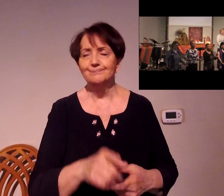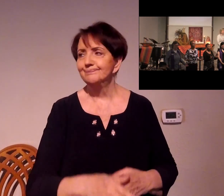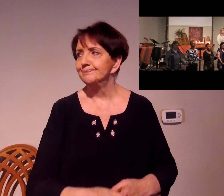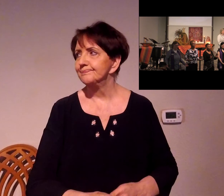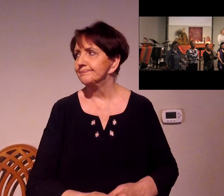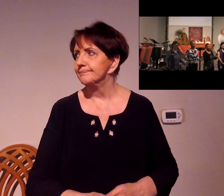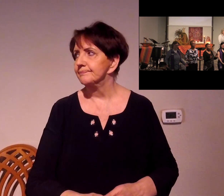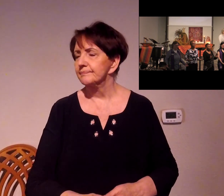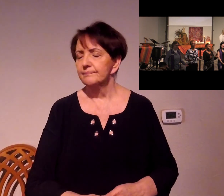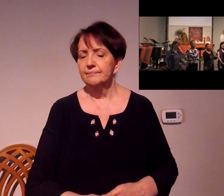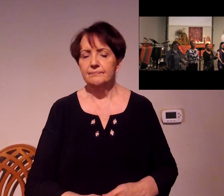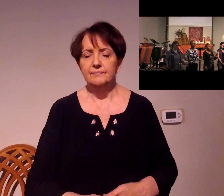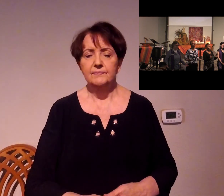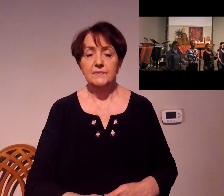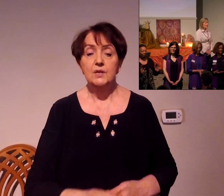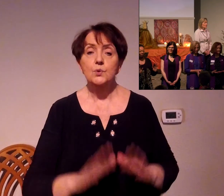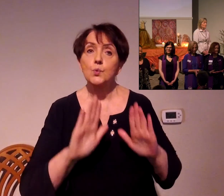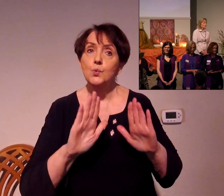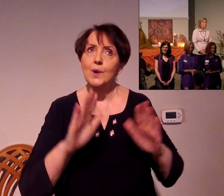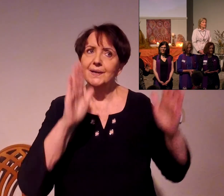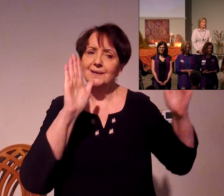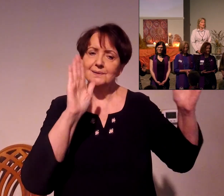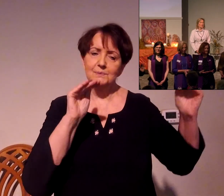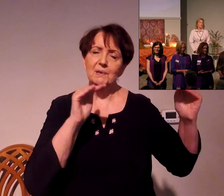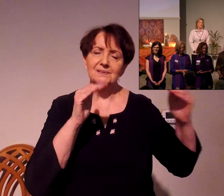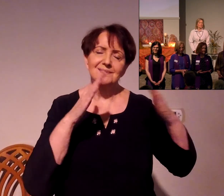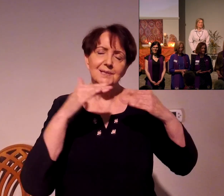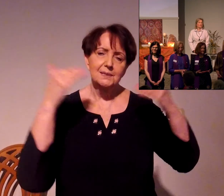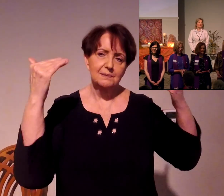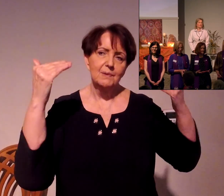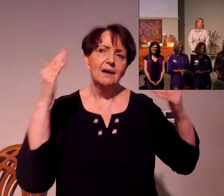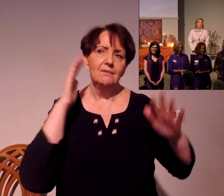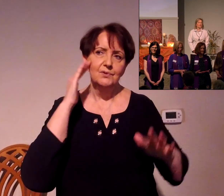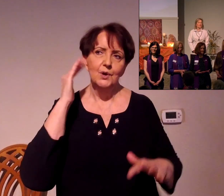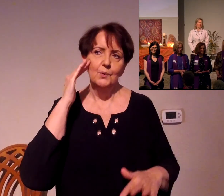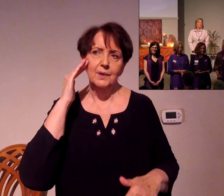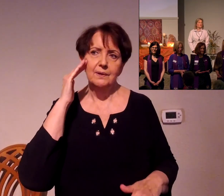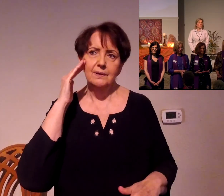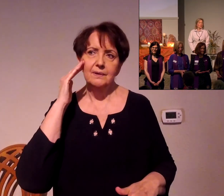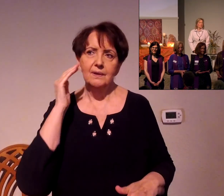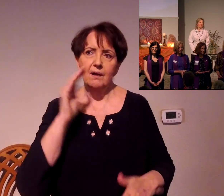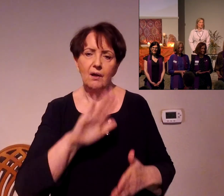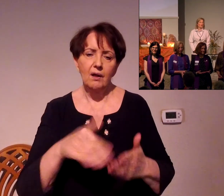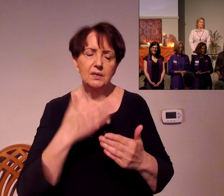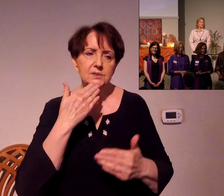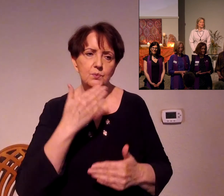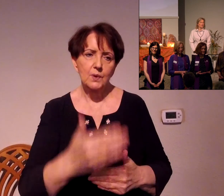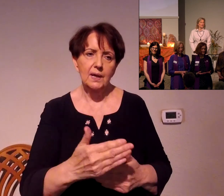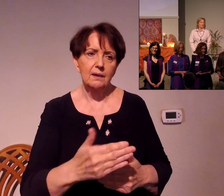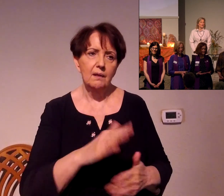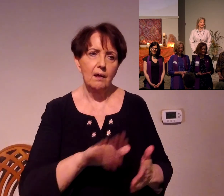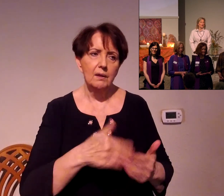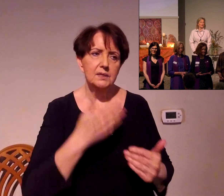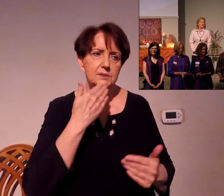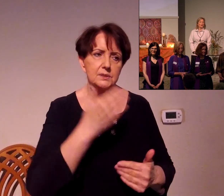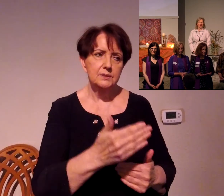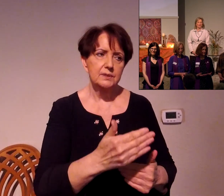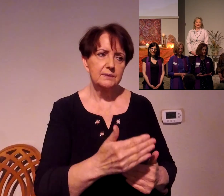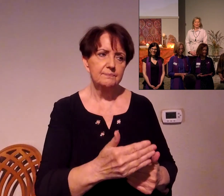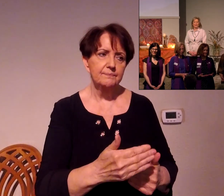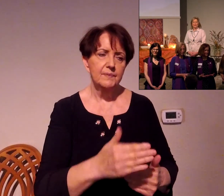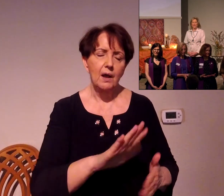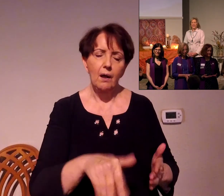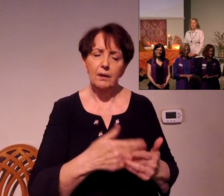And so in great expectancy, I smile, knowing that all is well, all is good, and all is